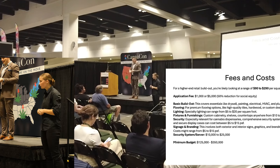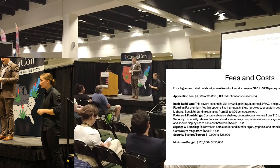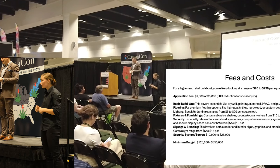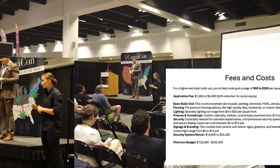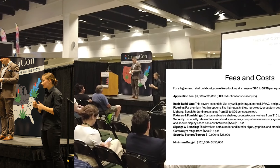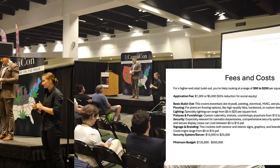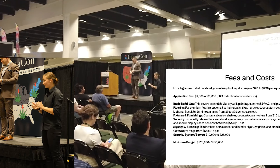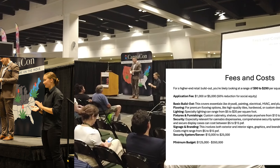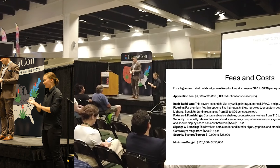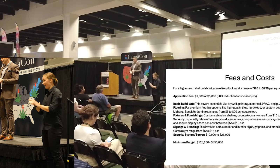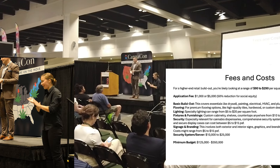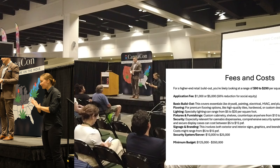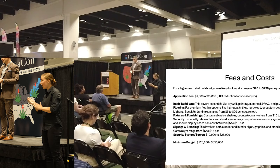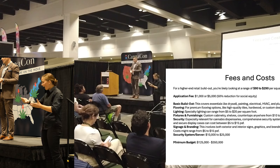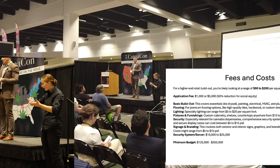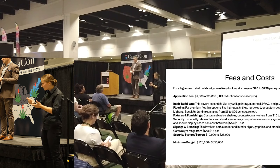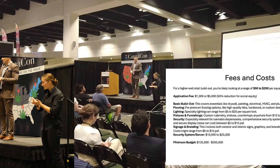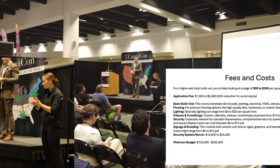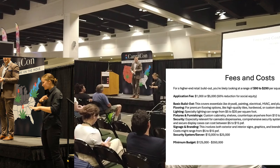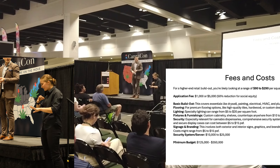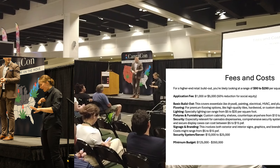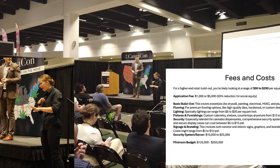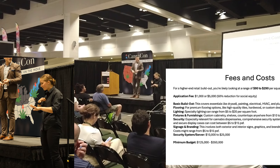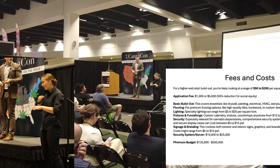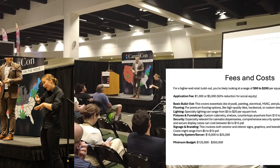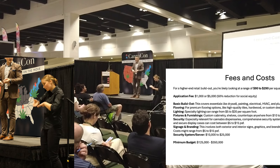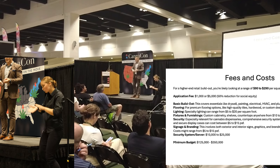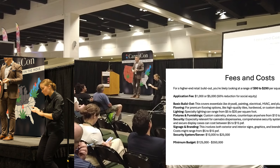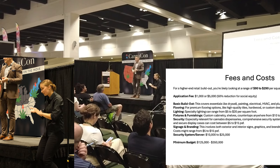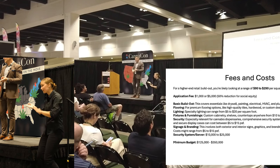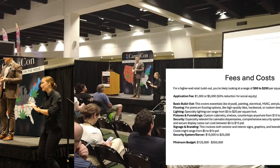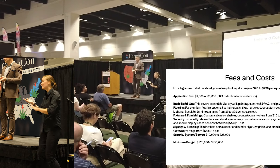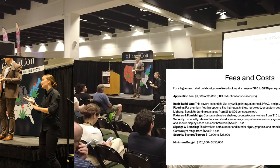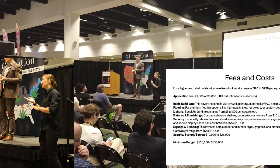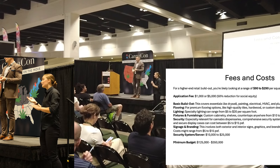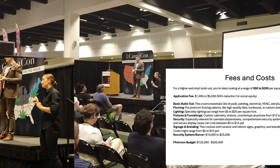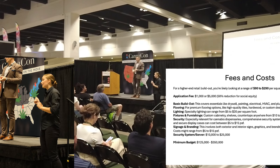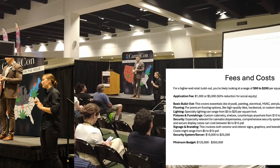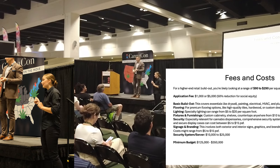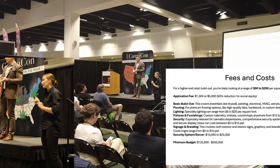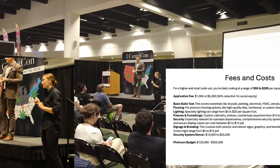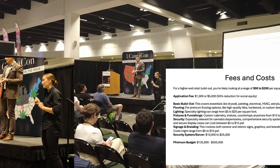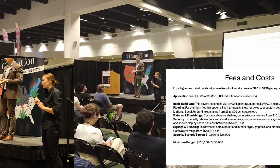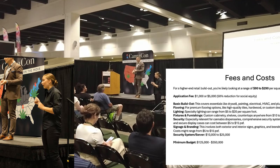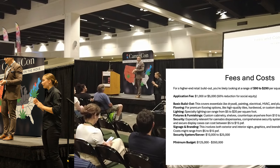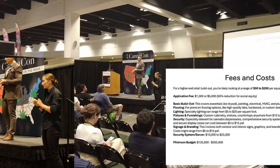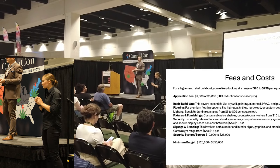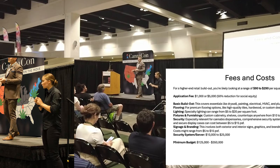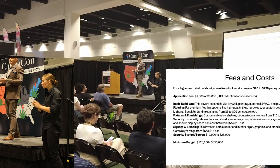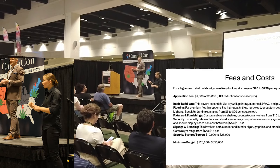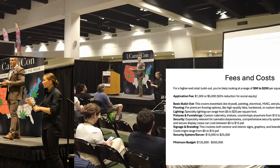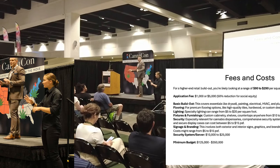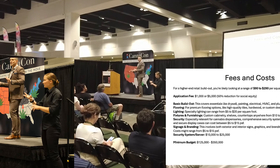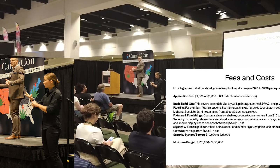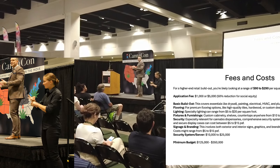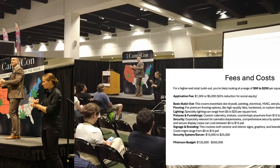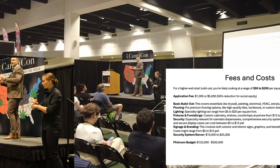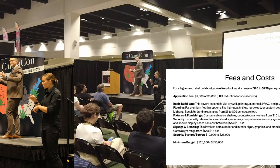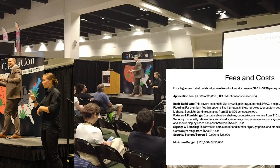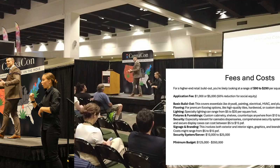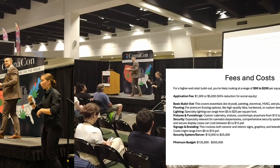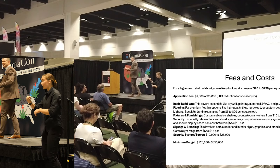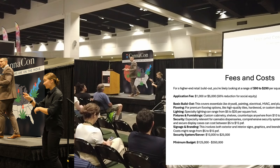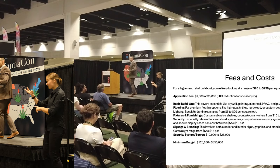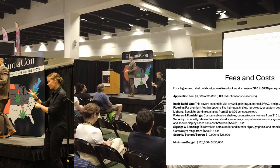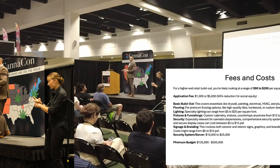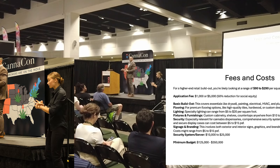operationalize it, hire some staff, you know, once you're operating, and last about a 6-month burn, right? The burn is what we try to